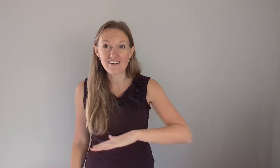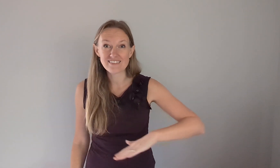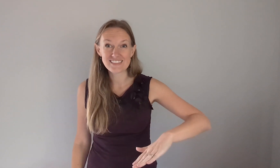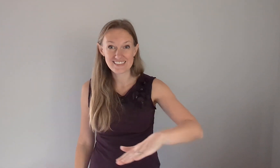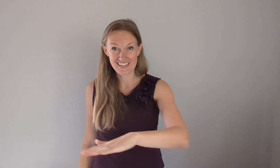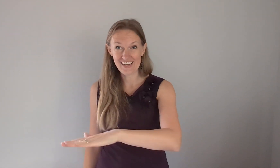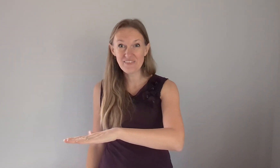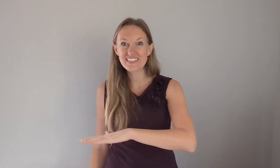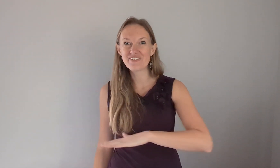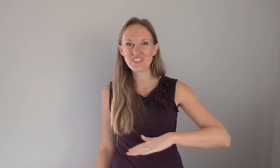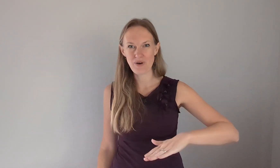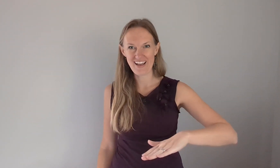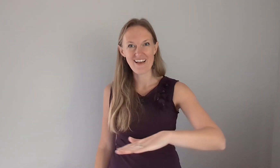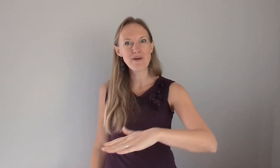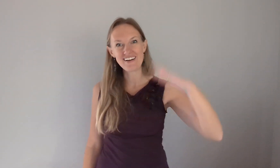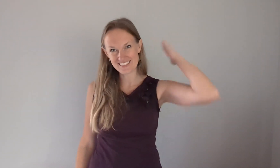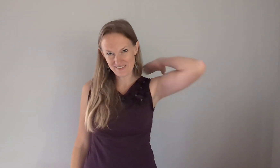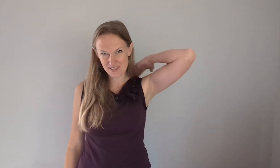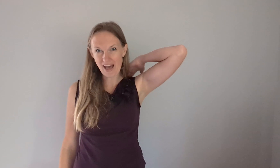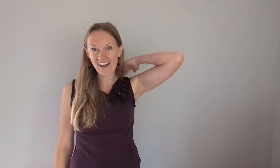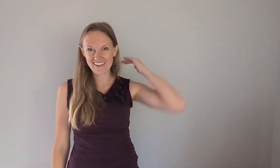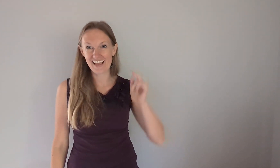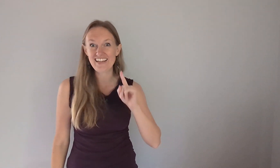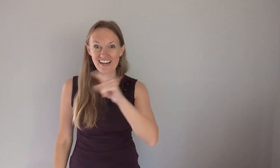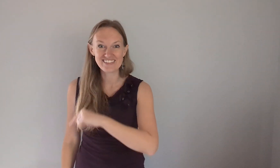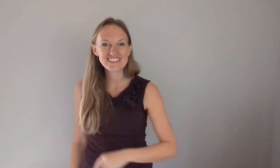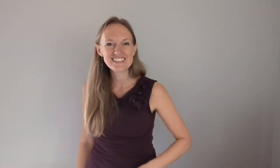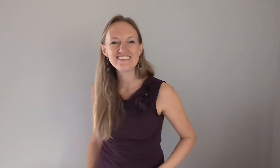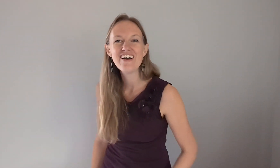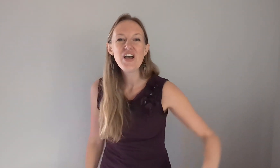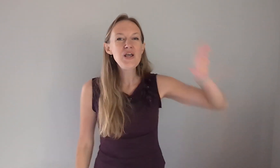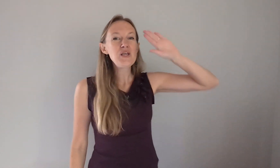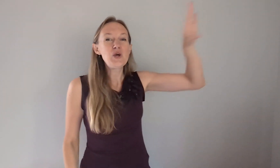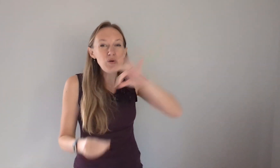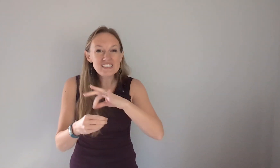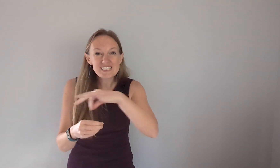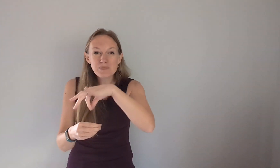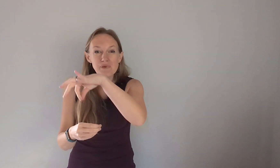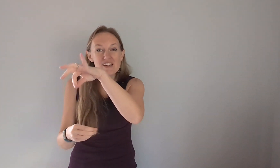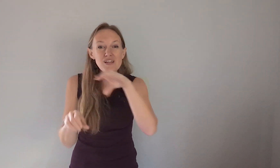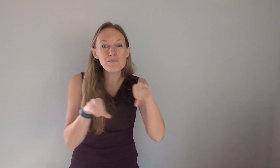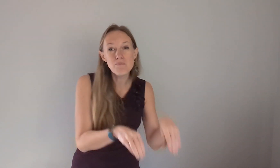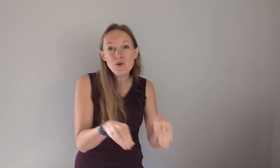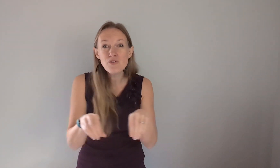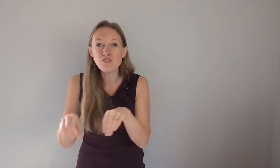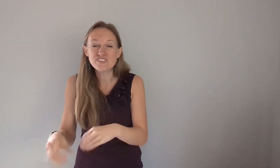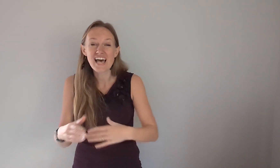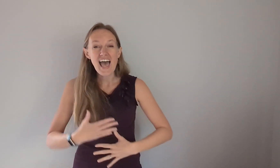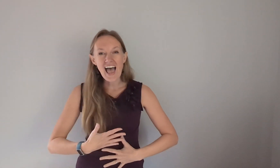ground. Okay, we did verse 1. Pat yourself on the back. Okay, now verse 2. Your spirit moves